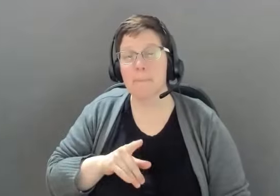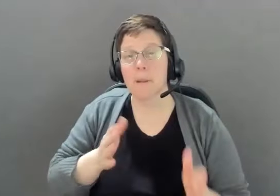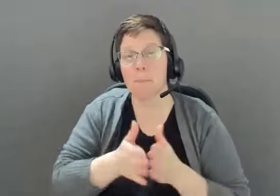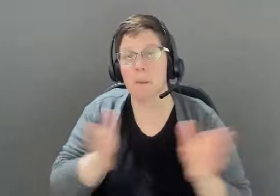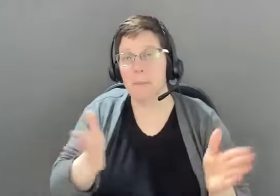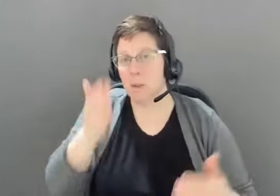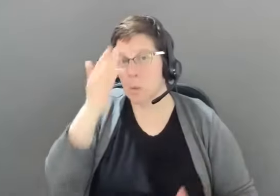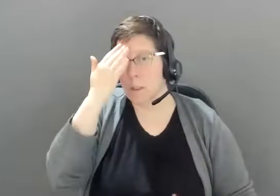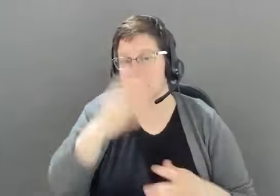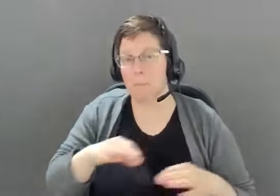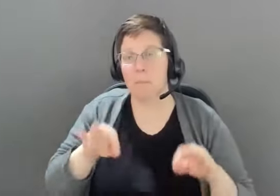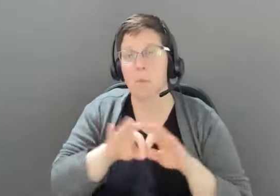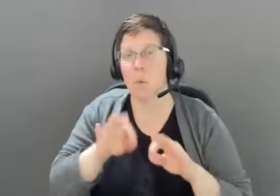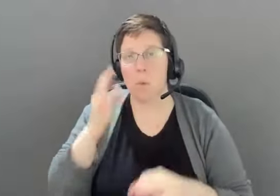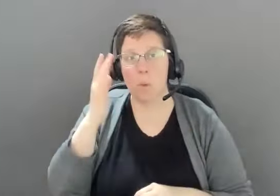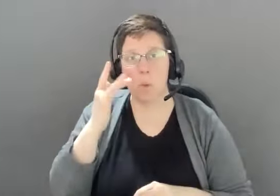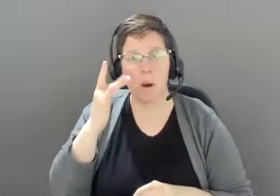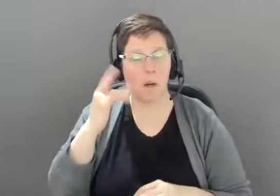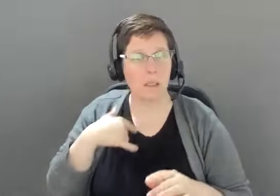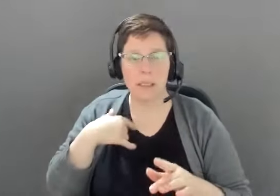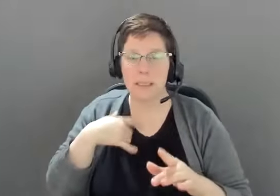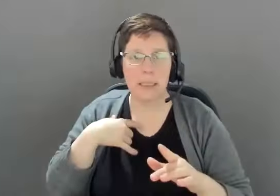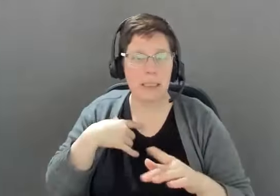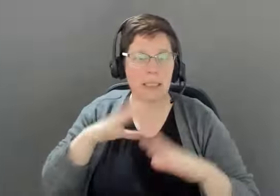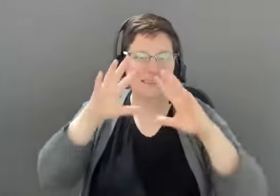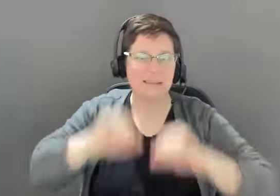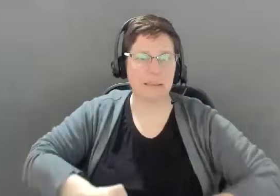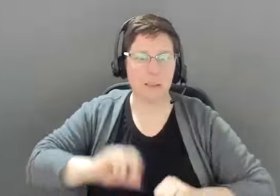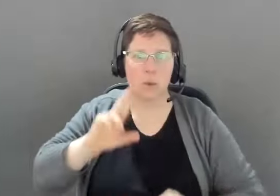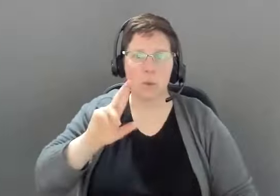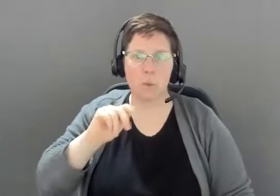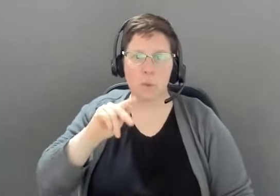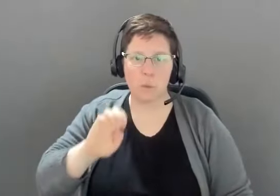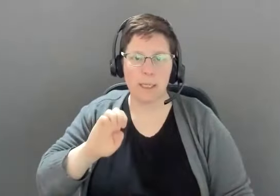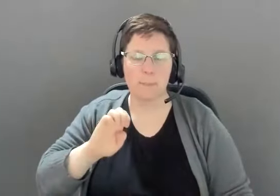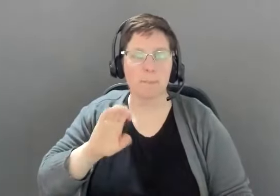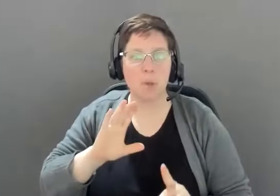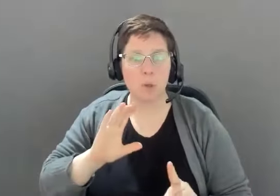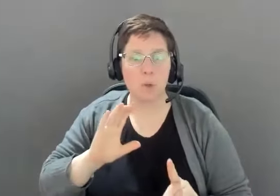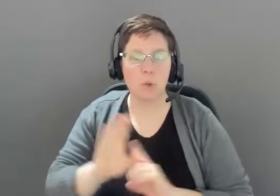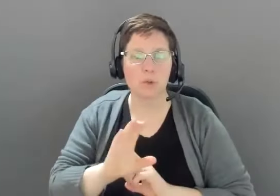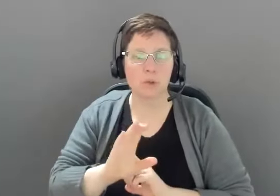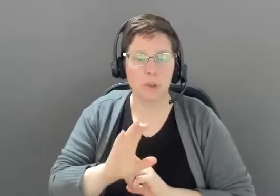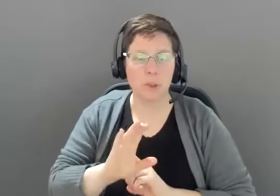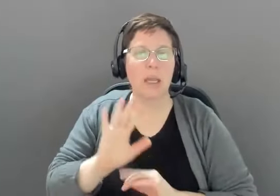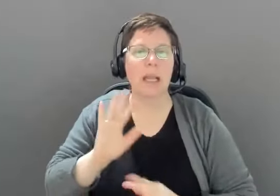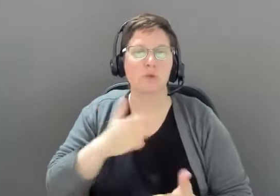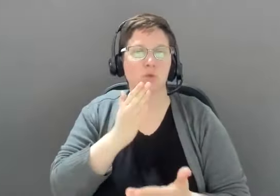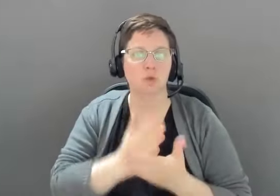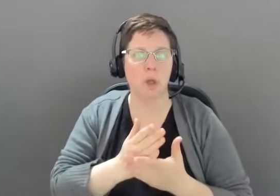to dismantling rape culture and challenging societal attitudes that perpetuate victim blaming and stigma. And we can make a